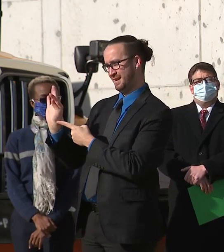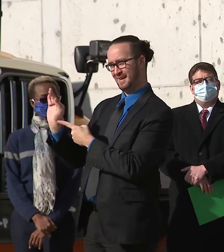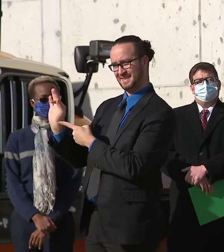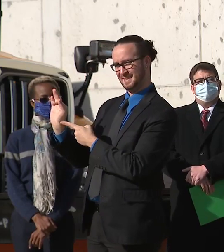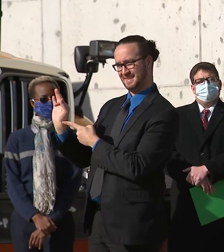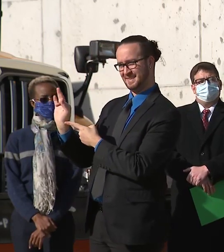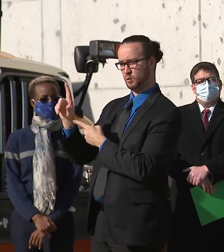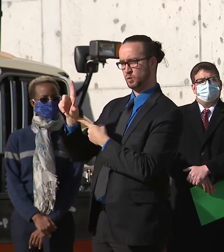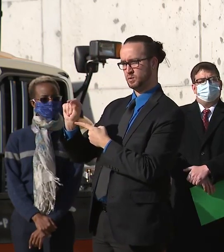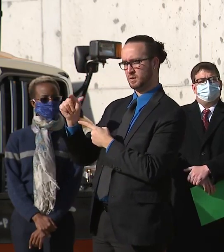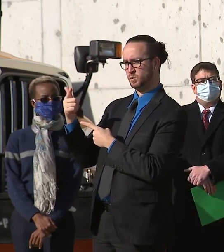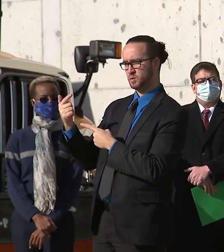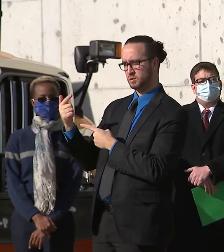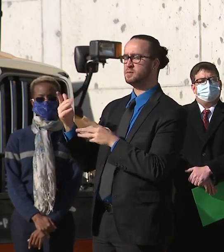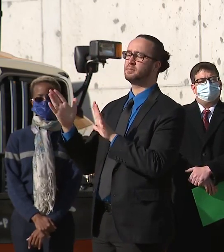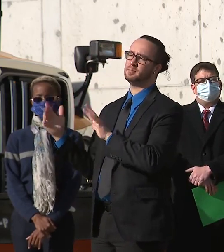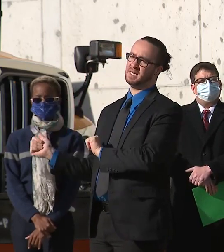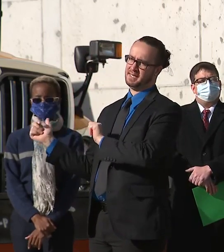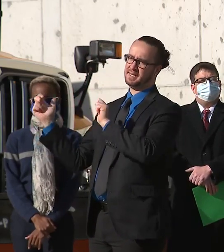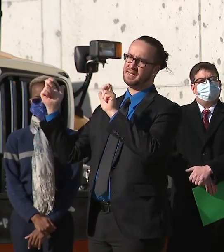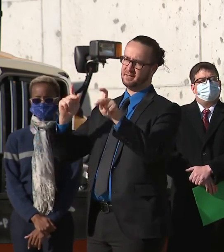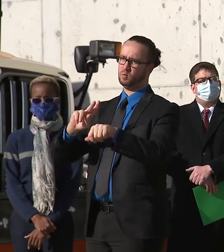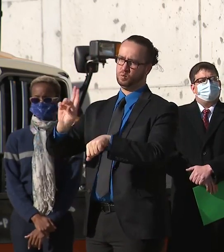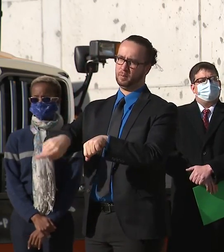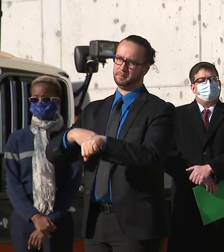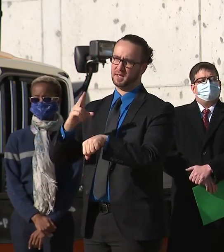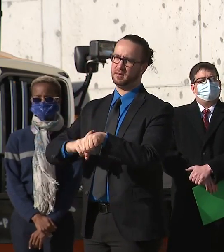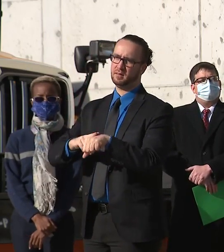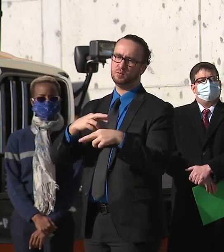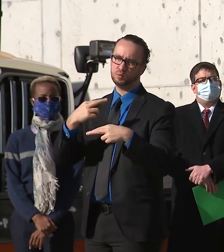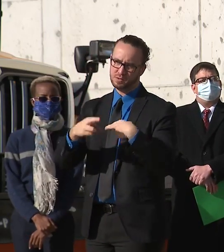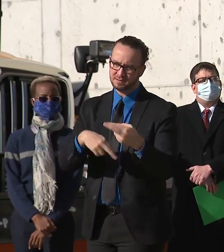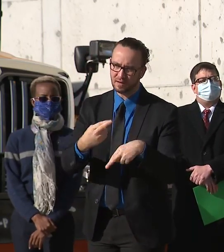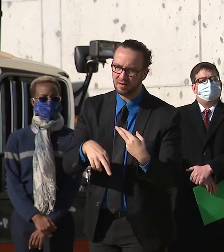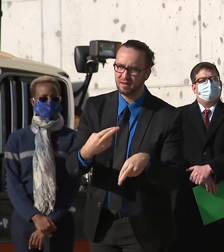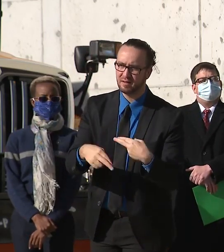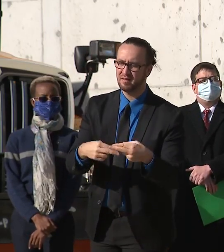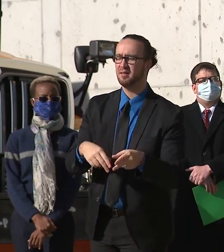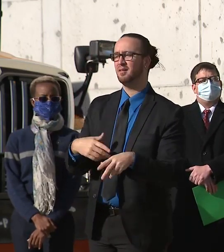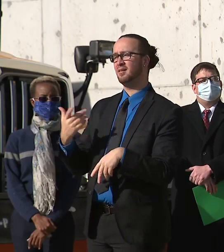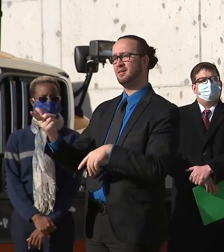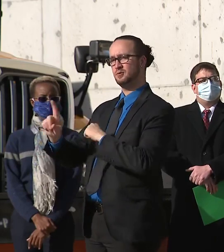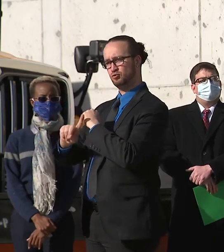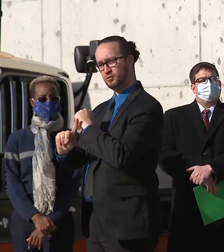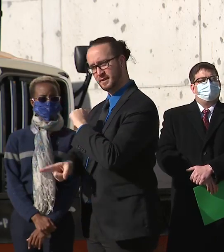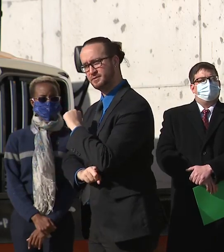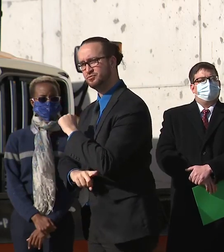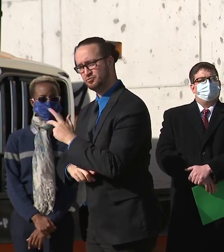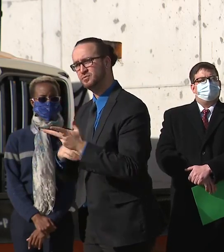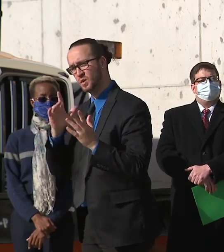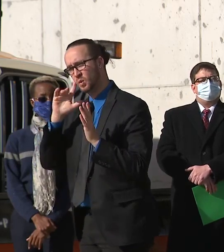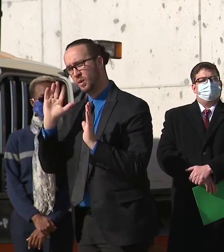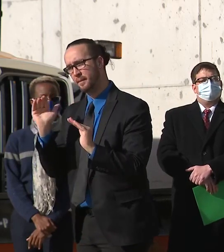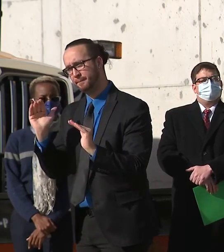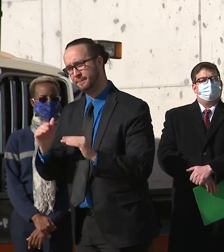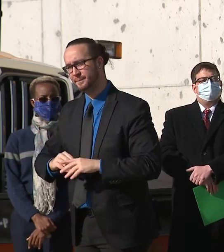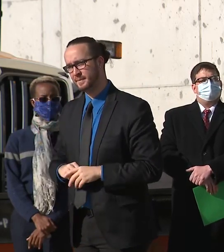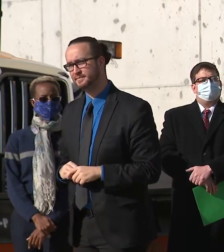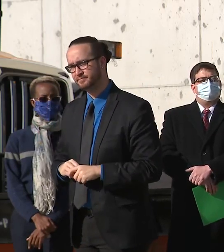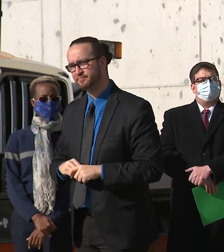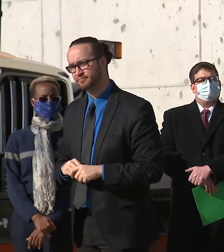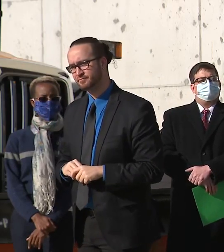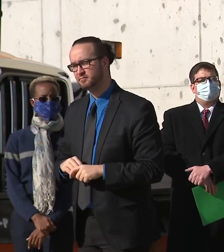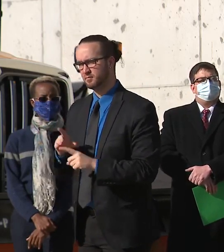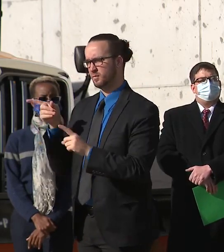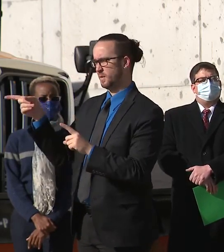recycling pickup will resume. Pickup will be based on normal routing handled by DPW. Please expect to hear more in